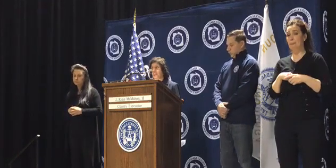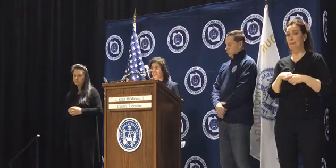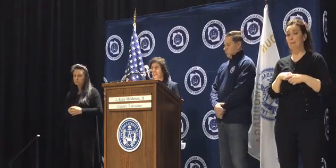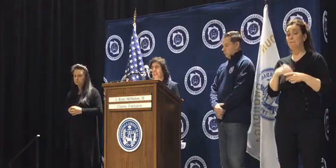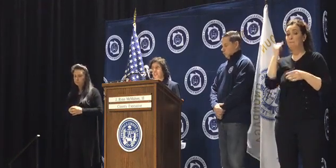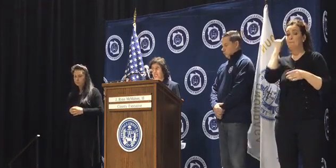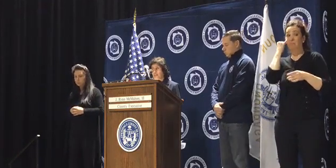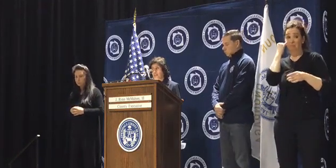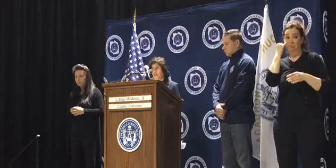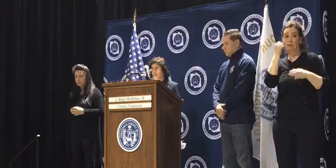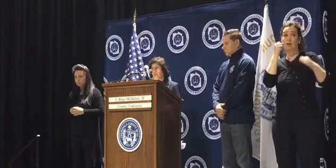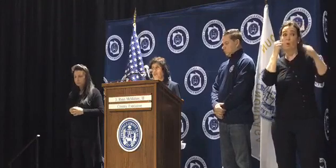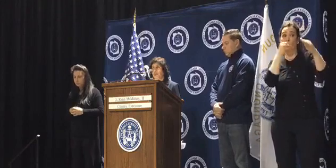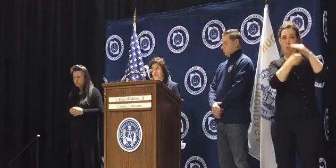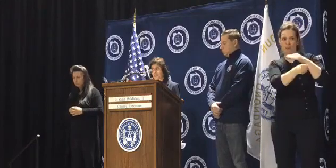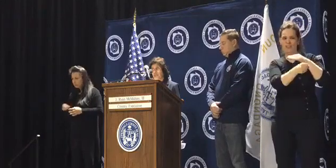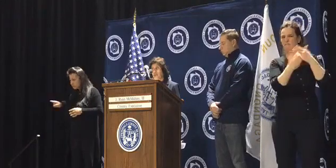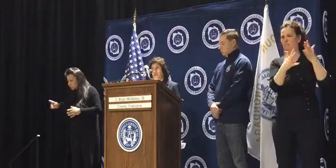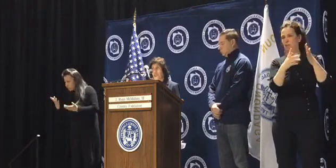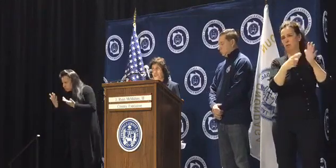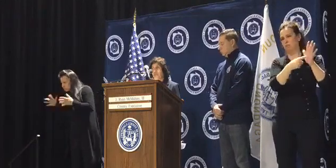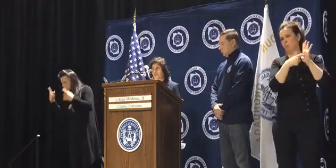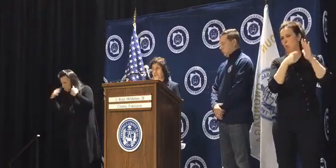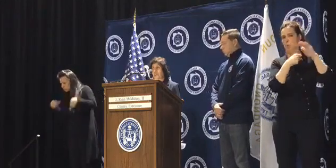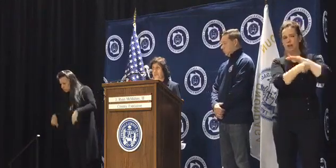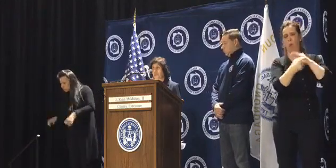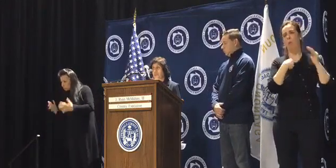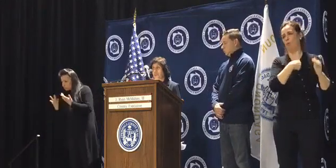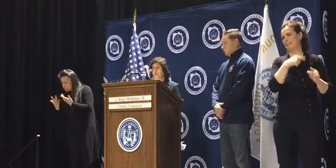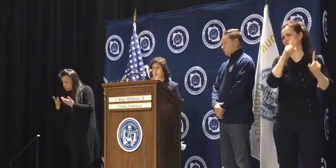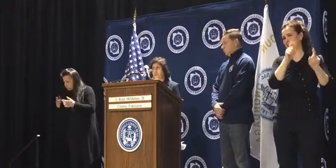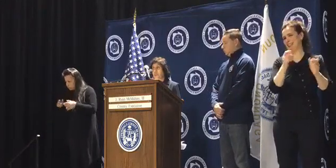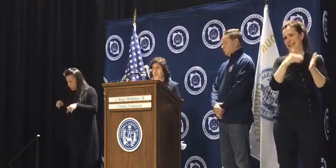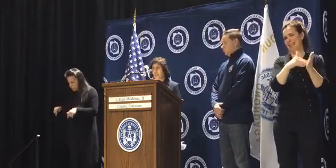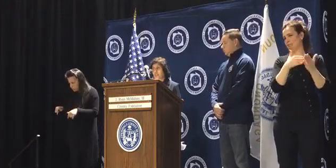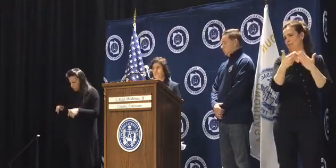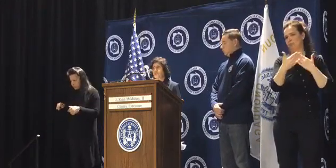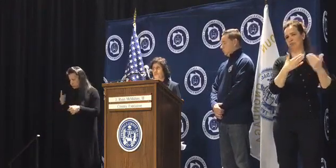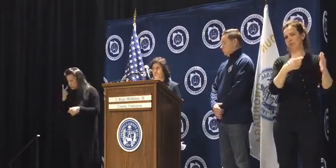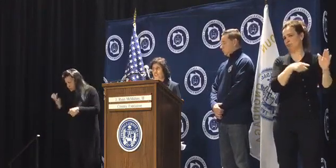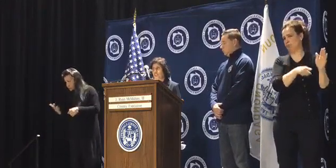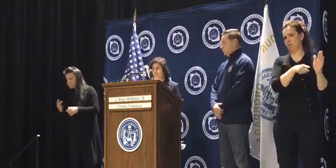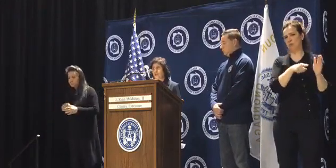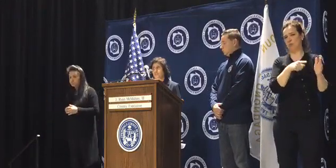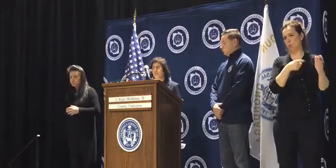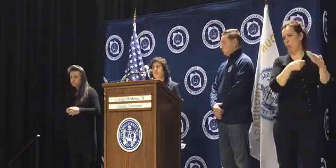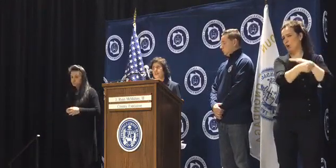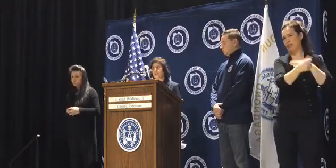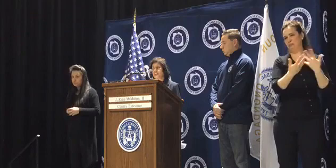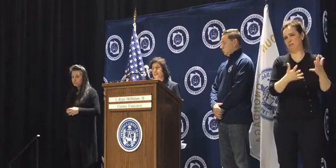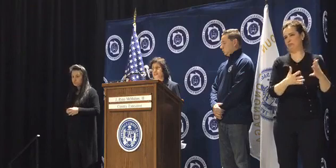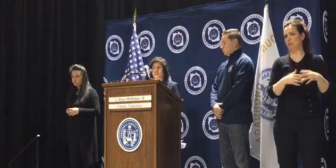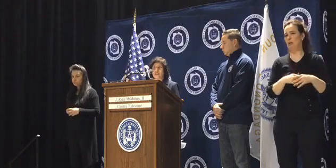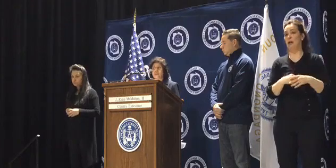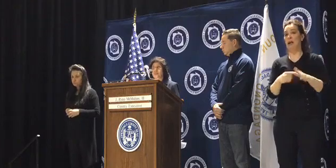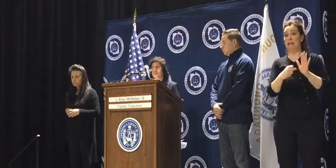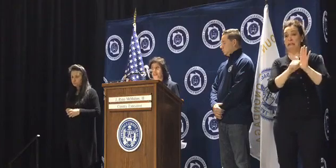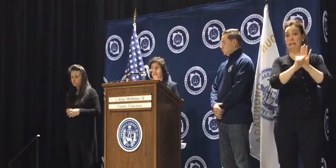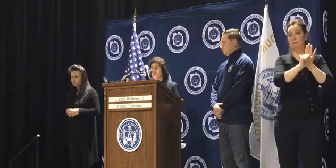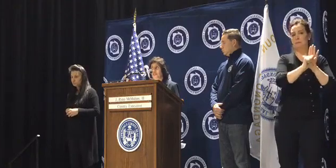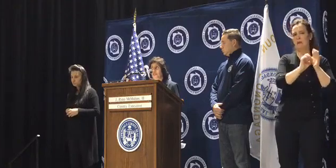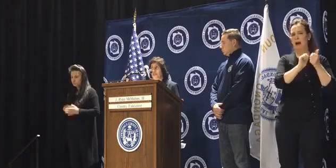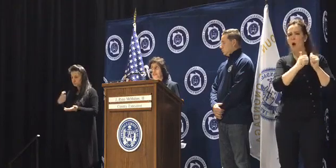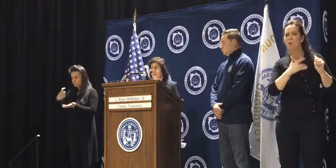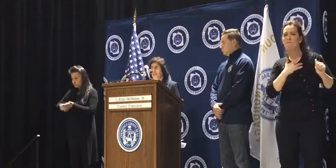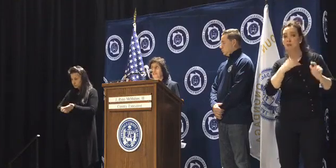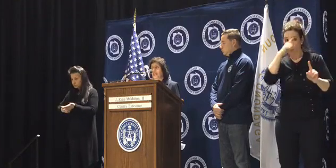are feeling, a lot of those things with our staff can continue to communicate with them. The guidance might change, and also depending on the availability of